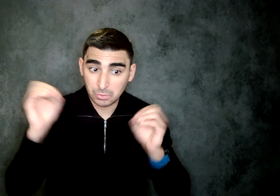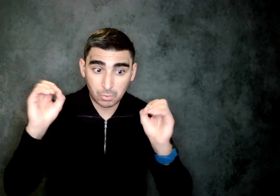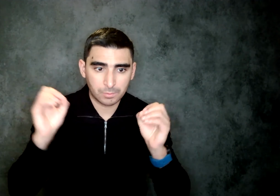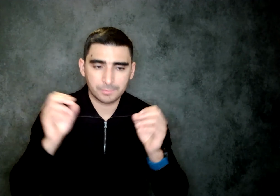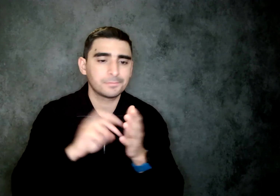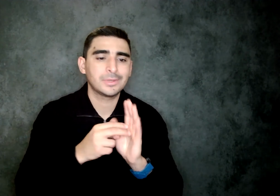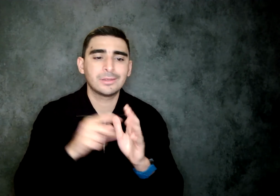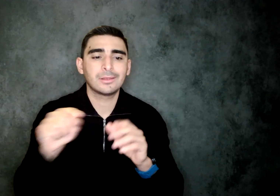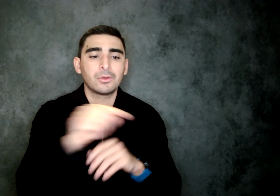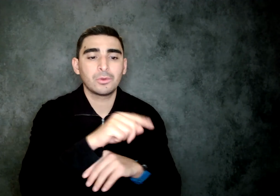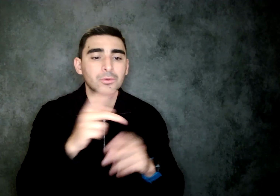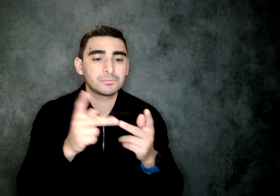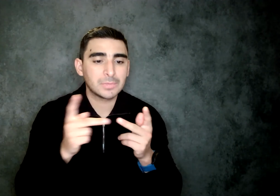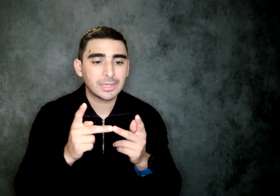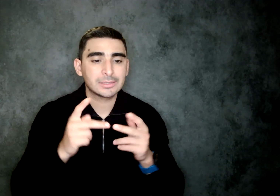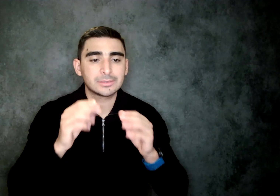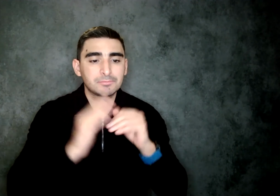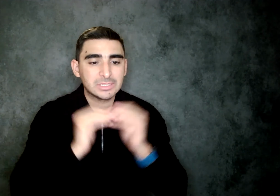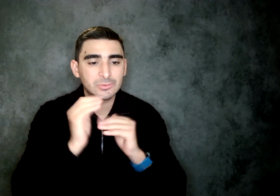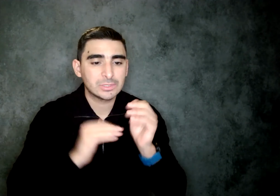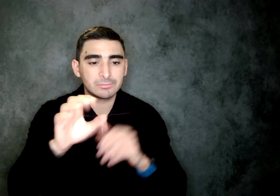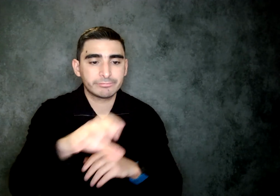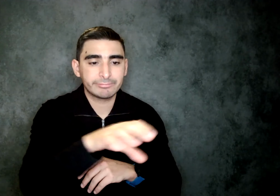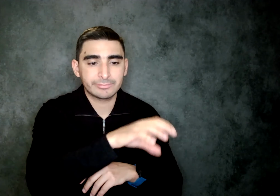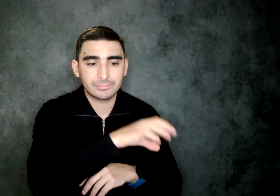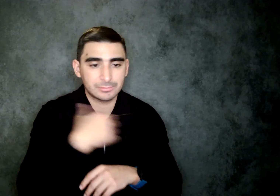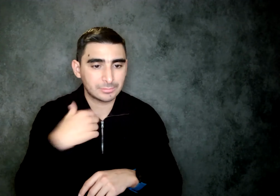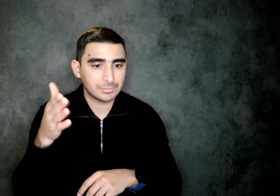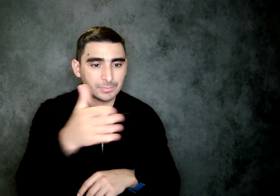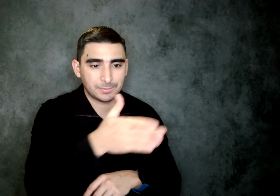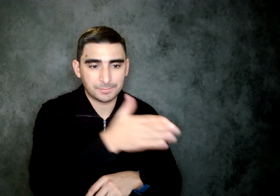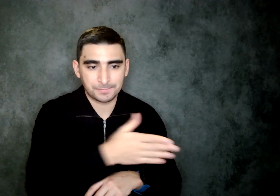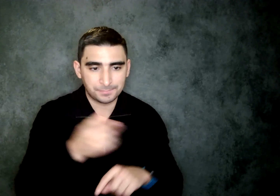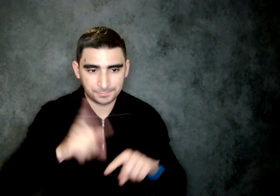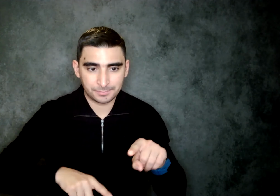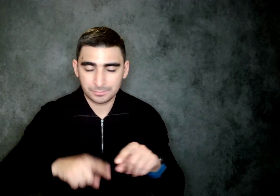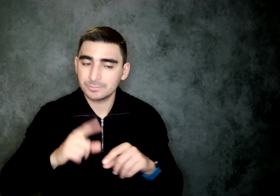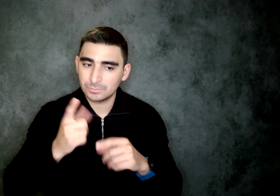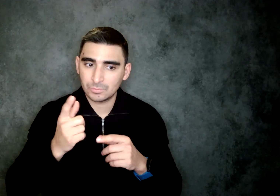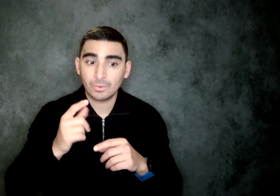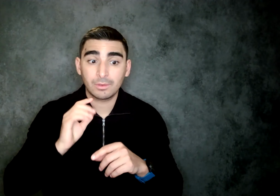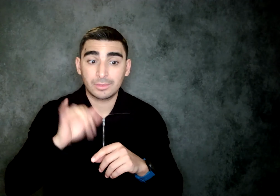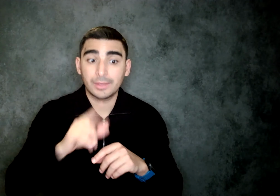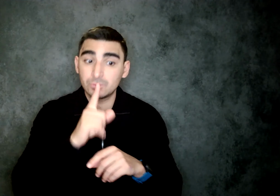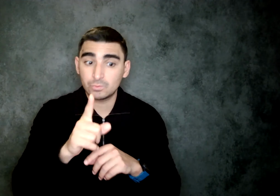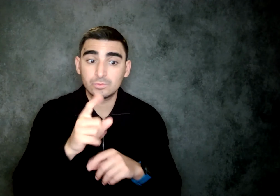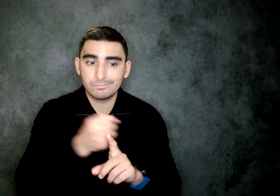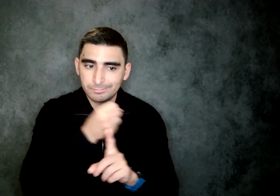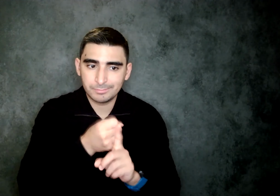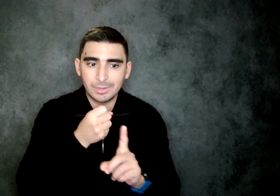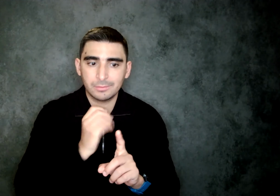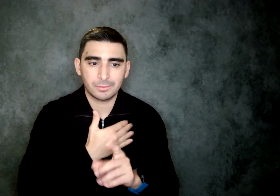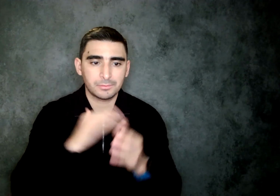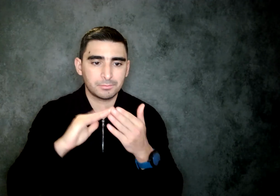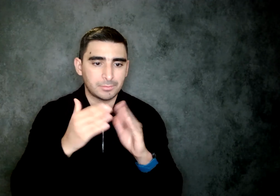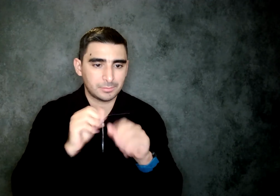these brick and mortar facilities. And I know that accessible transportation is really affecting our mountain communities as well, and just our